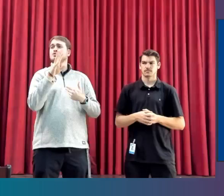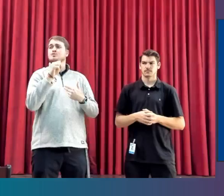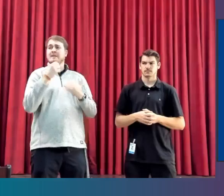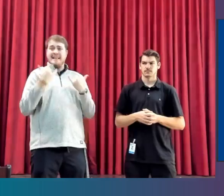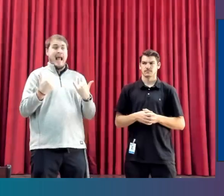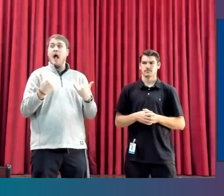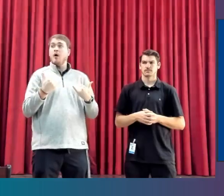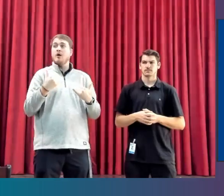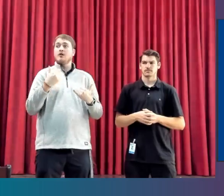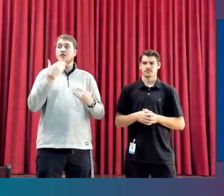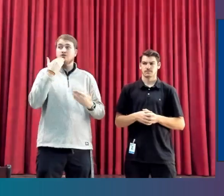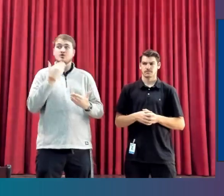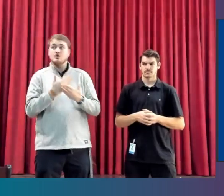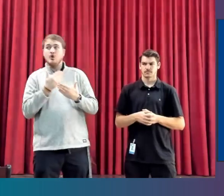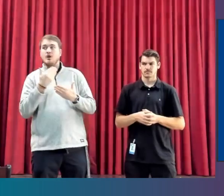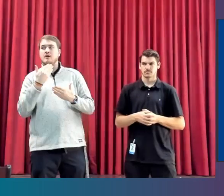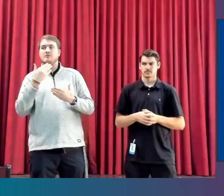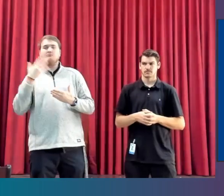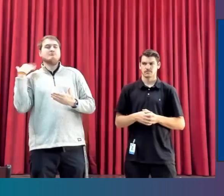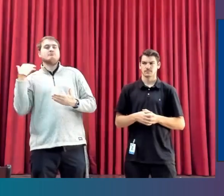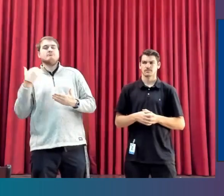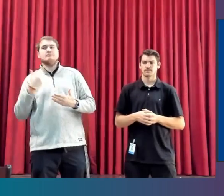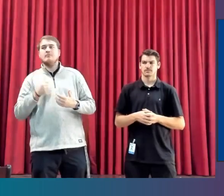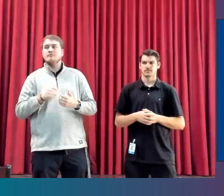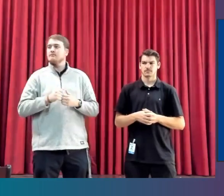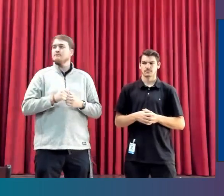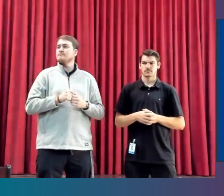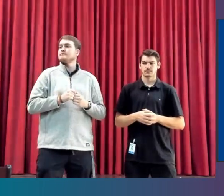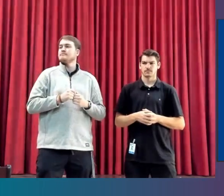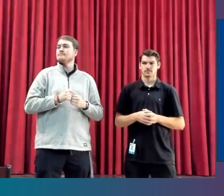why California is so different.